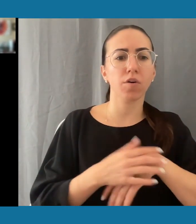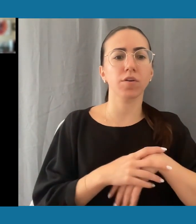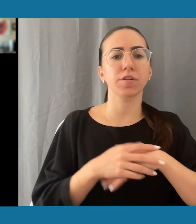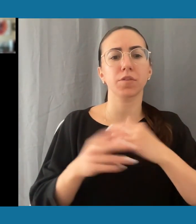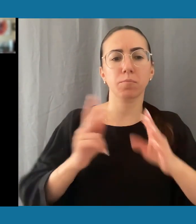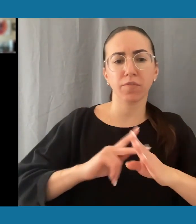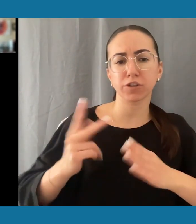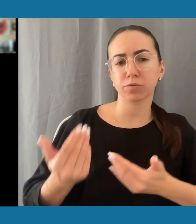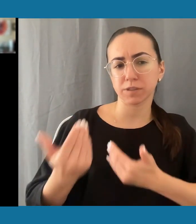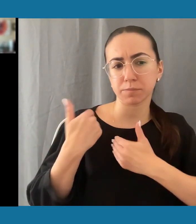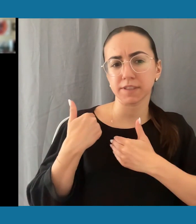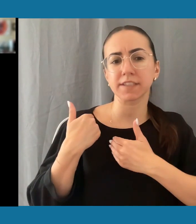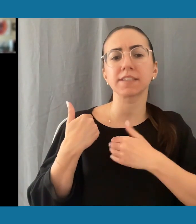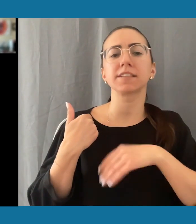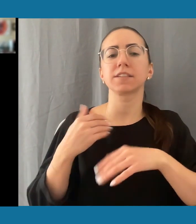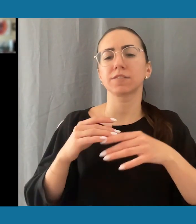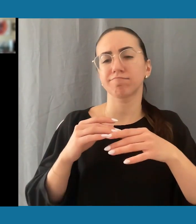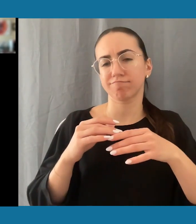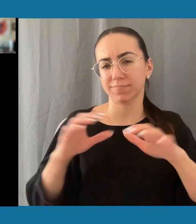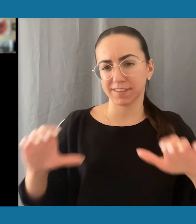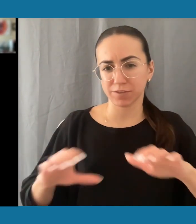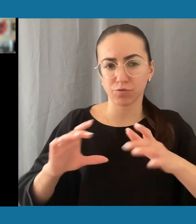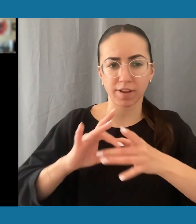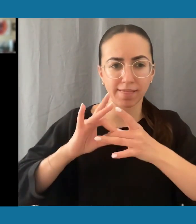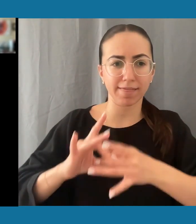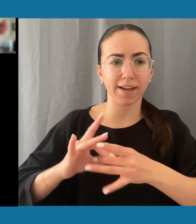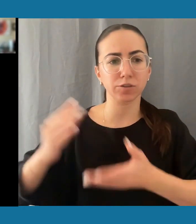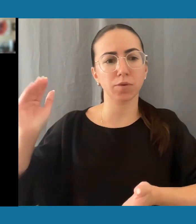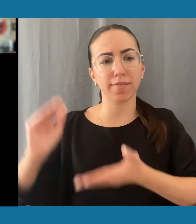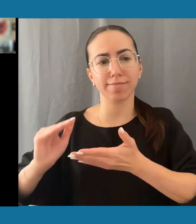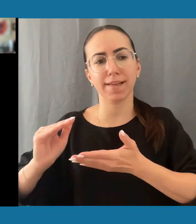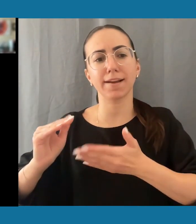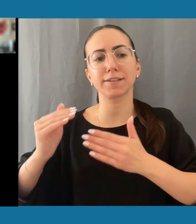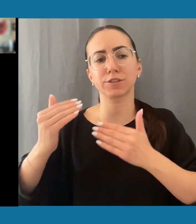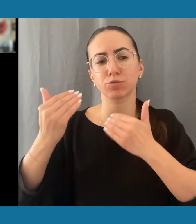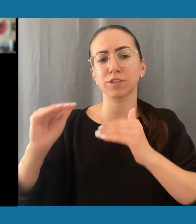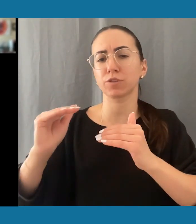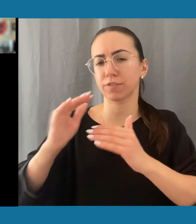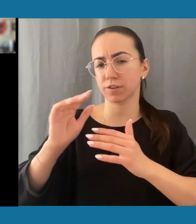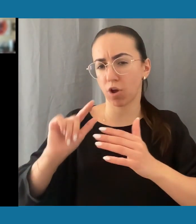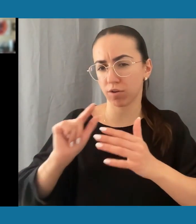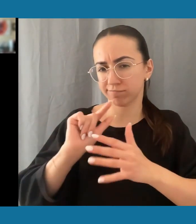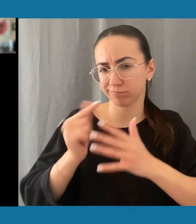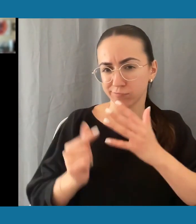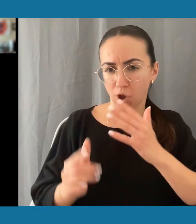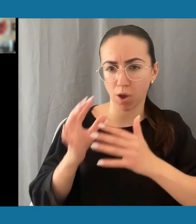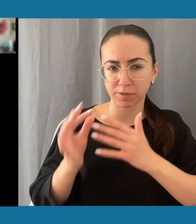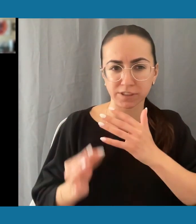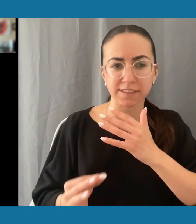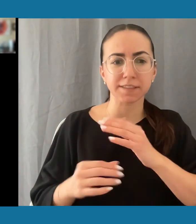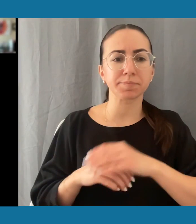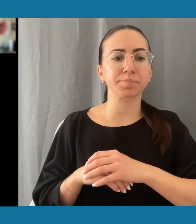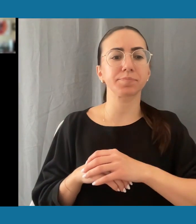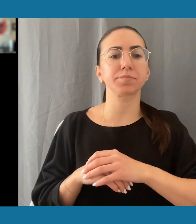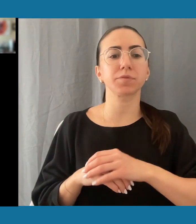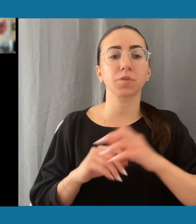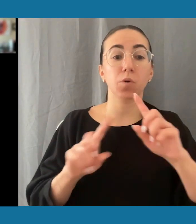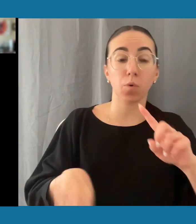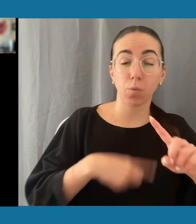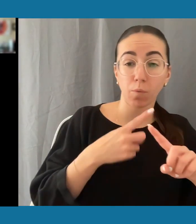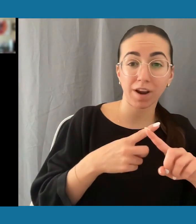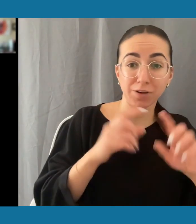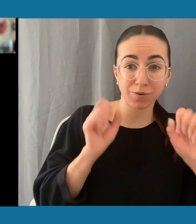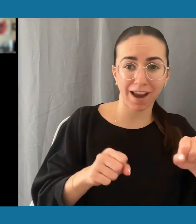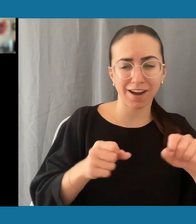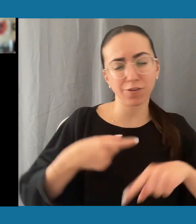and duties relating to less restrictive alternatives to guardianship, when and when not to use supported